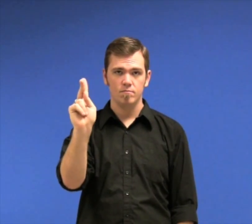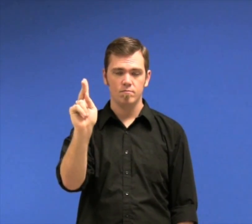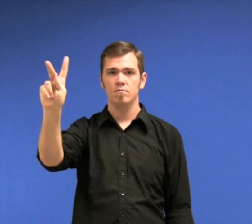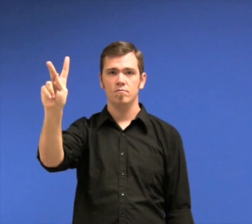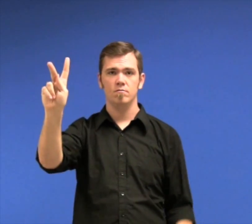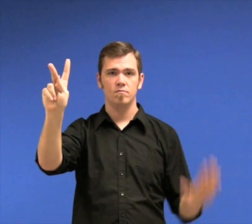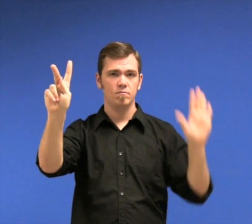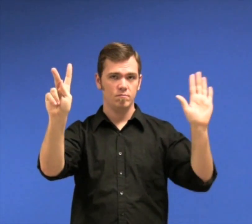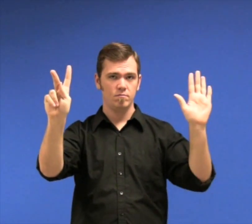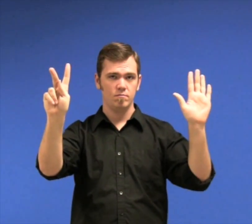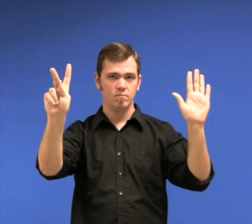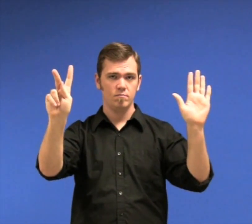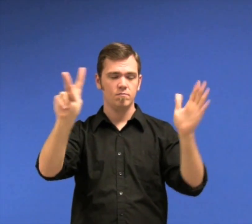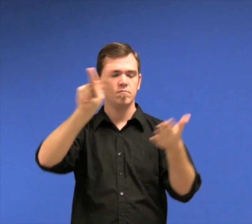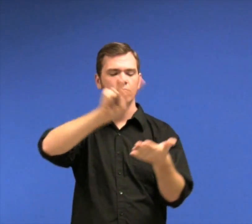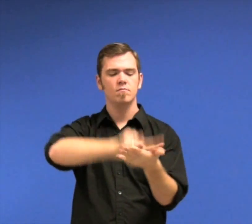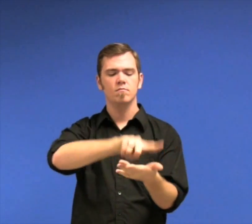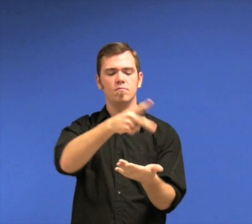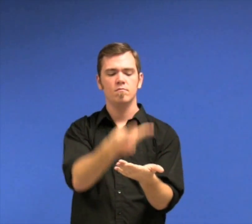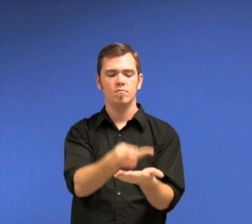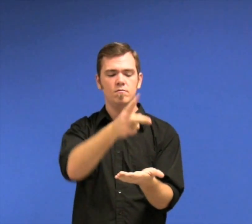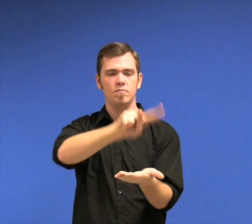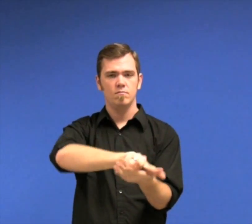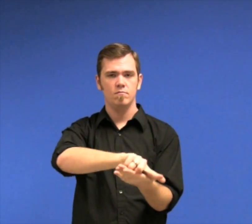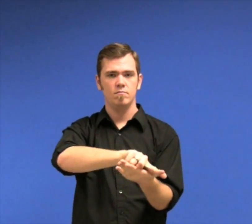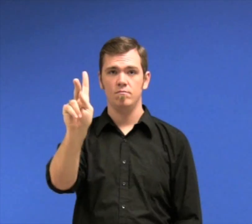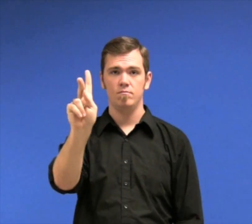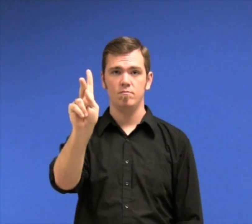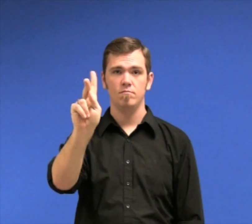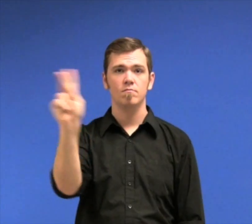and forth, or a K hand using the sign for cook. So kitchen